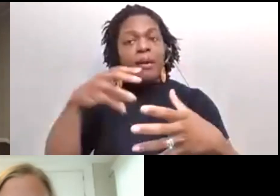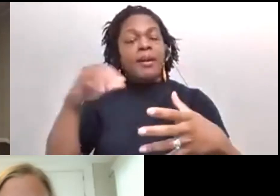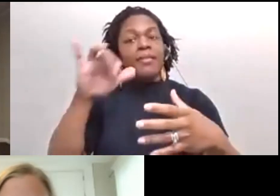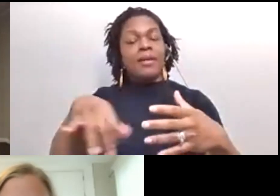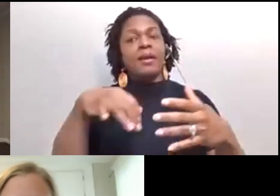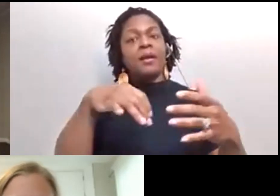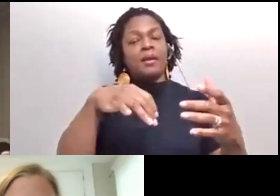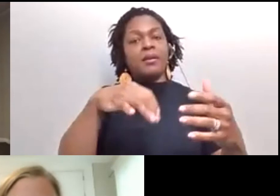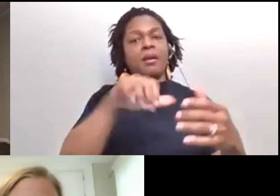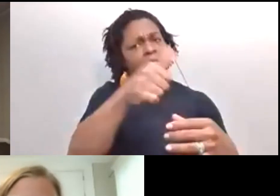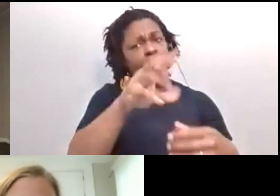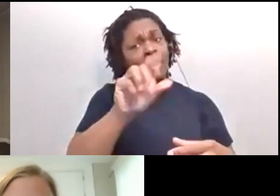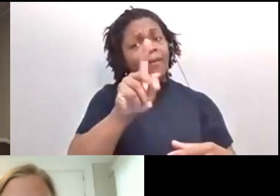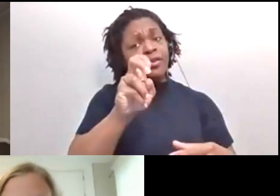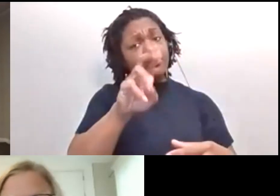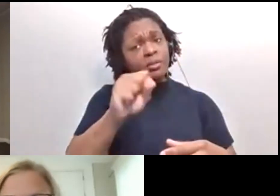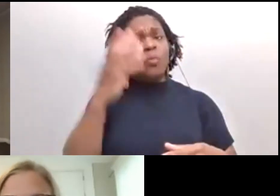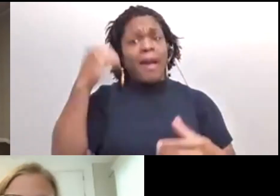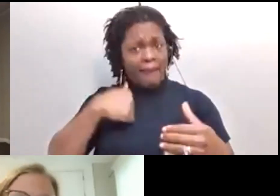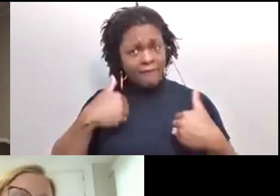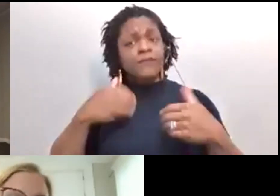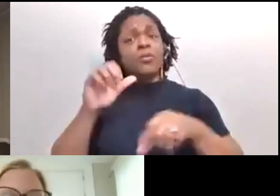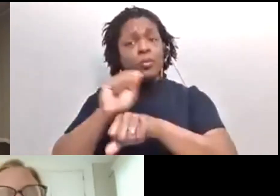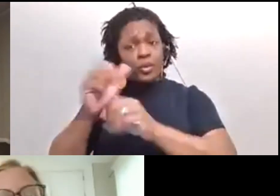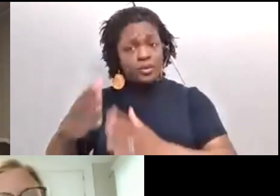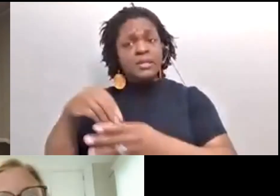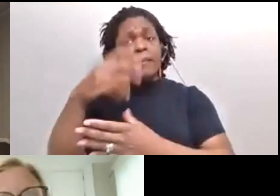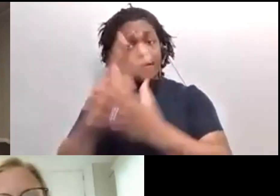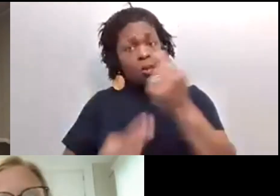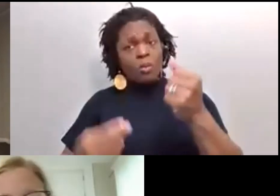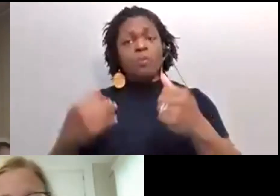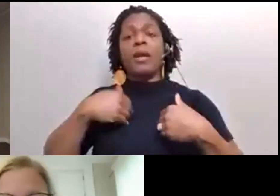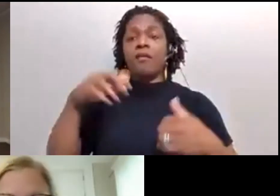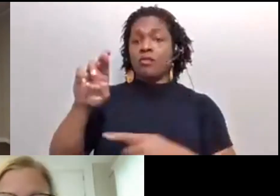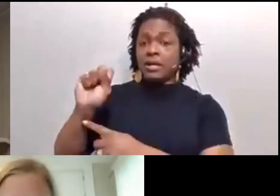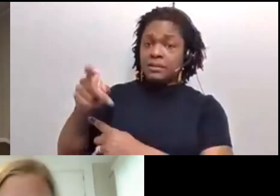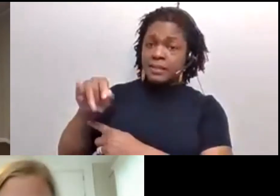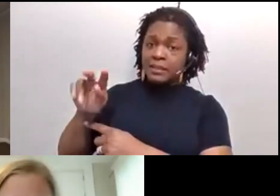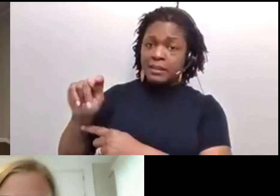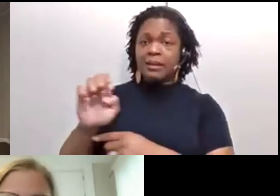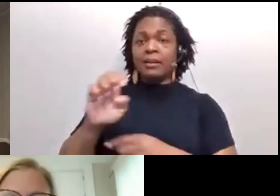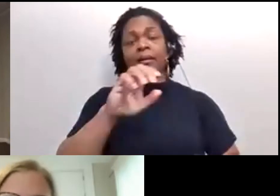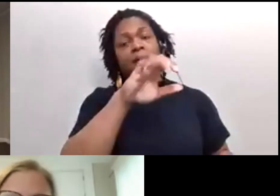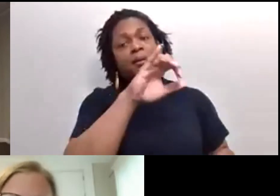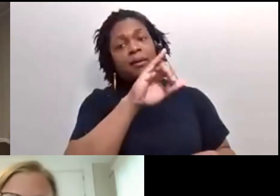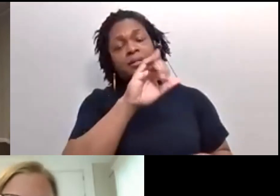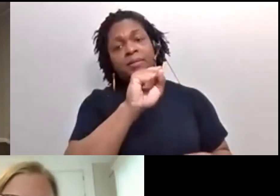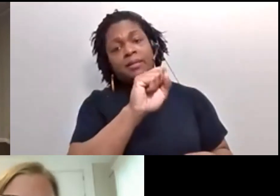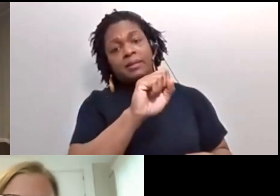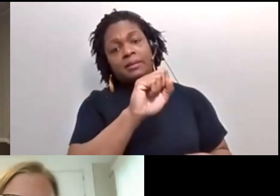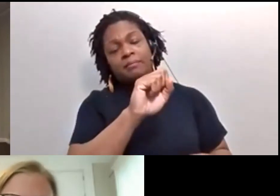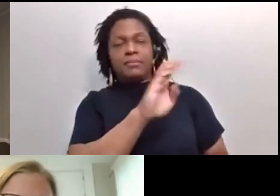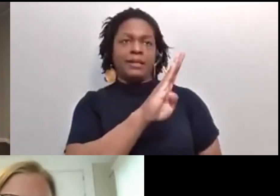waivers, because I have employees in both. I have people that are, we have respite, IFS, PCA, SIL.